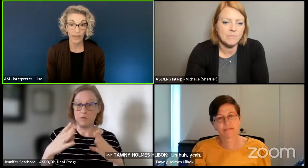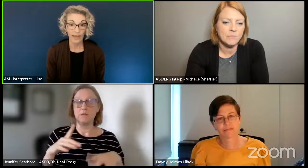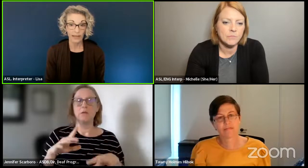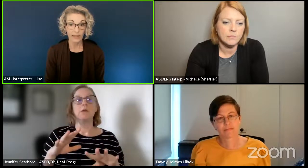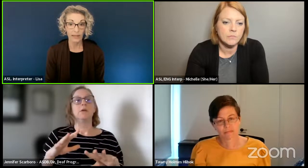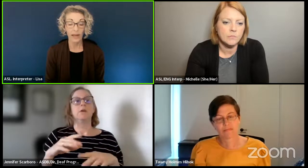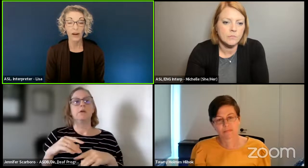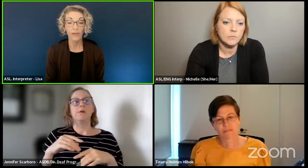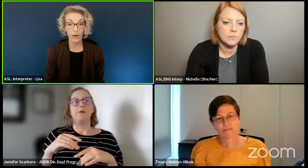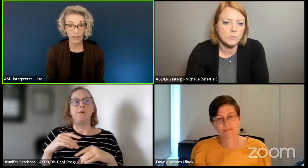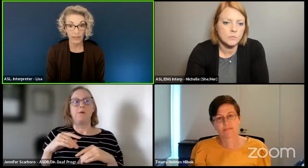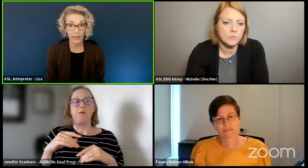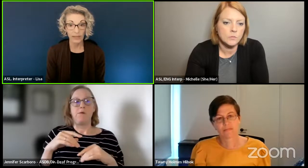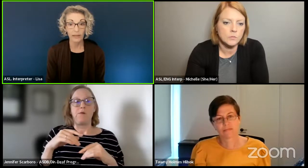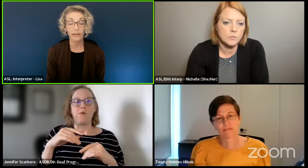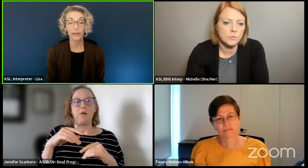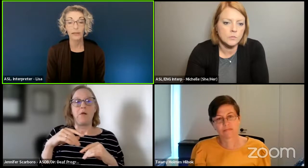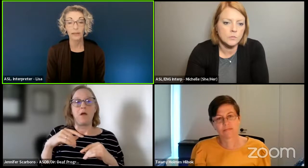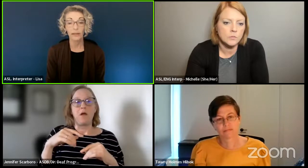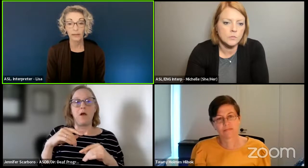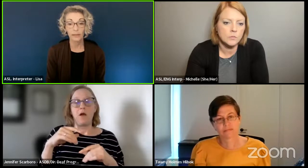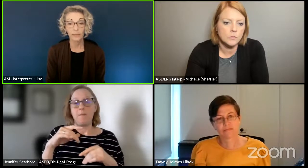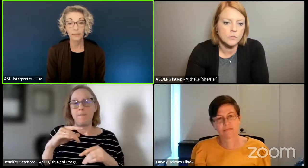So that's our focus.